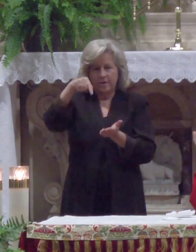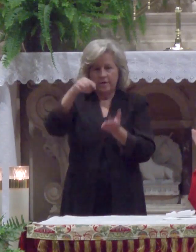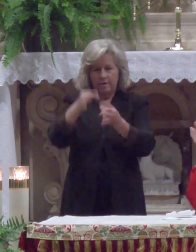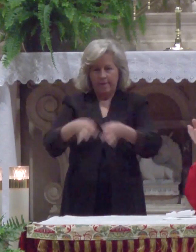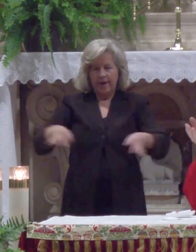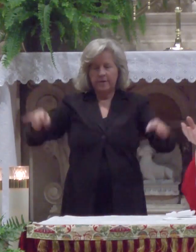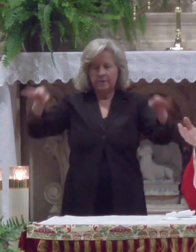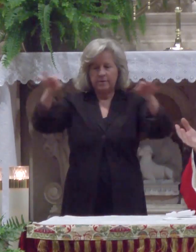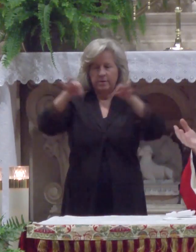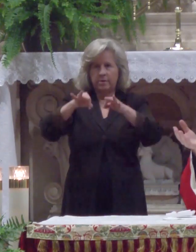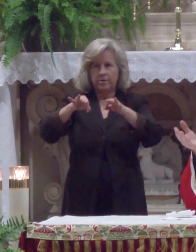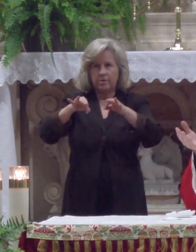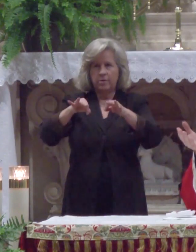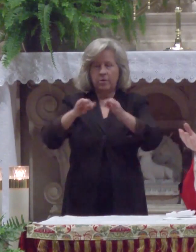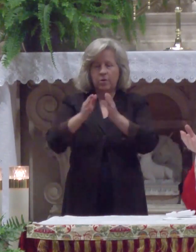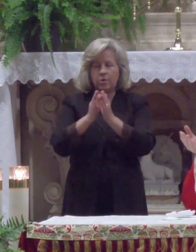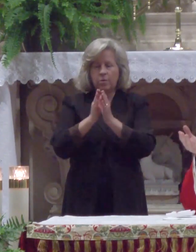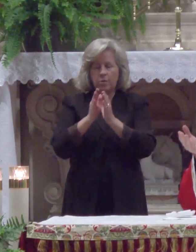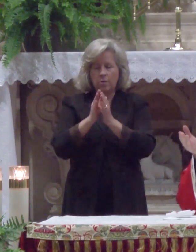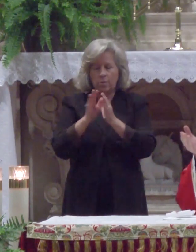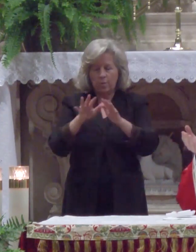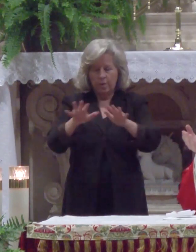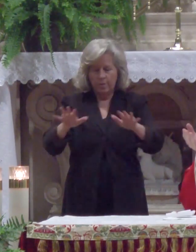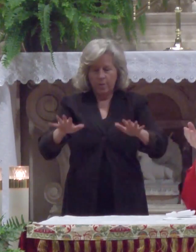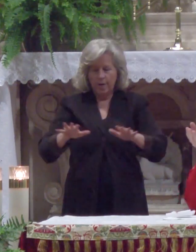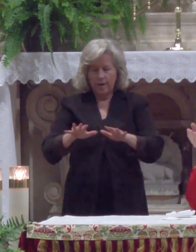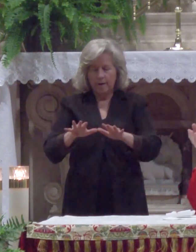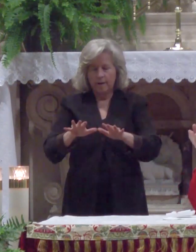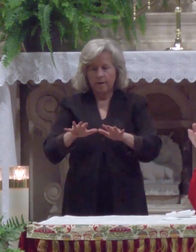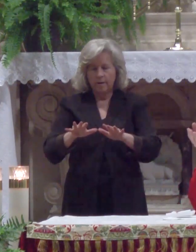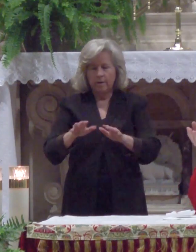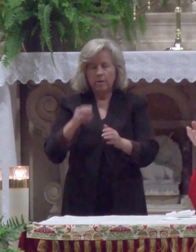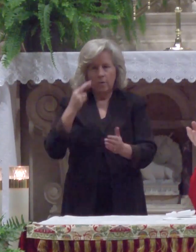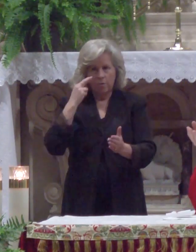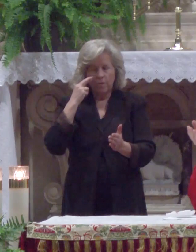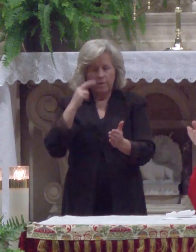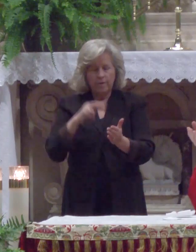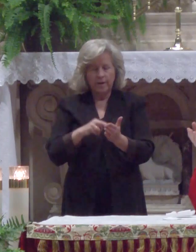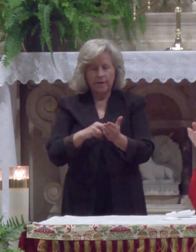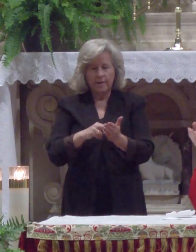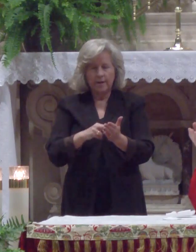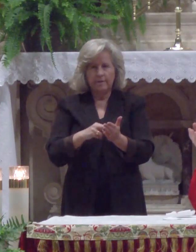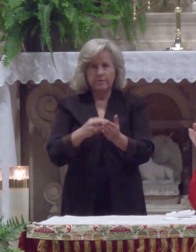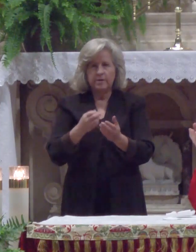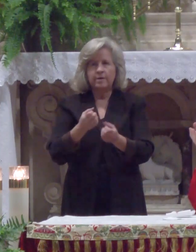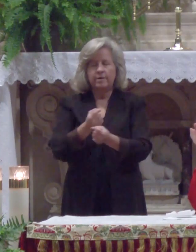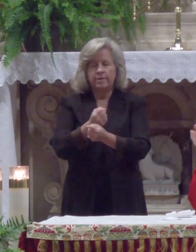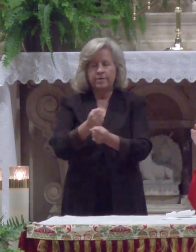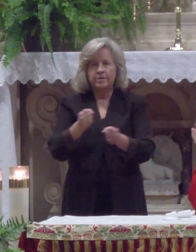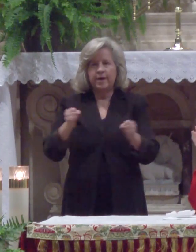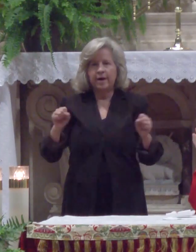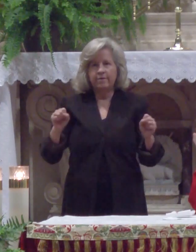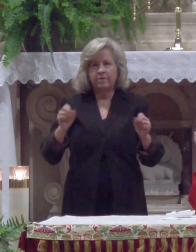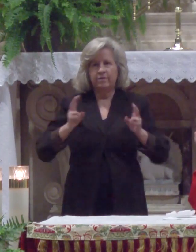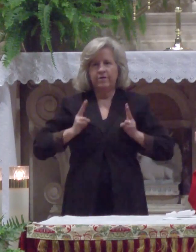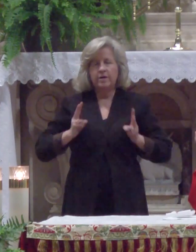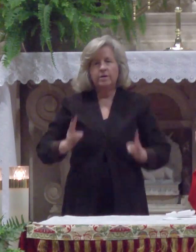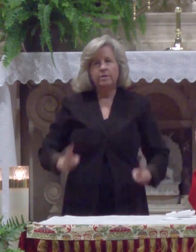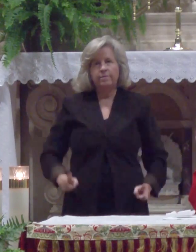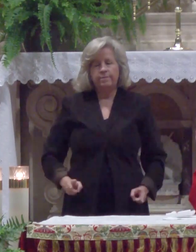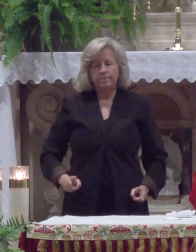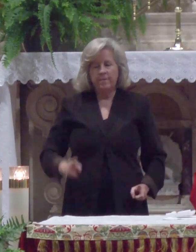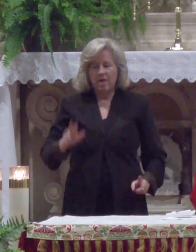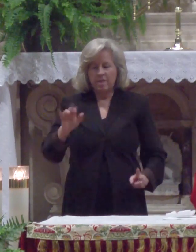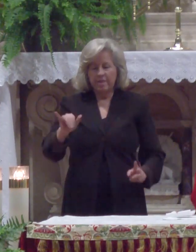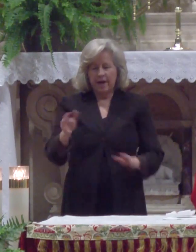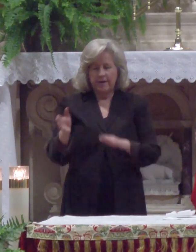sacrifice. Look, we pray, upon the oblation of your church, and recognizing the sacrificial victim by whose death you will to